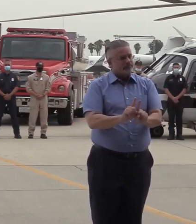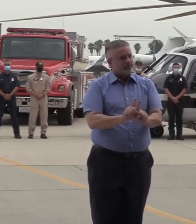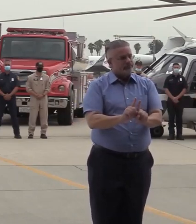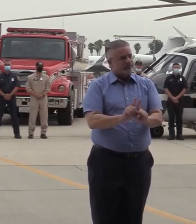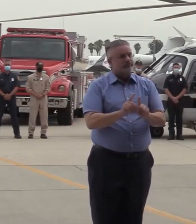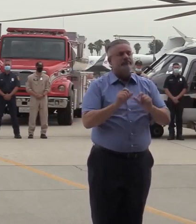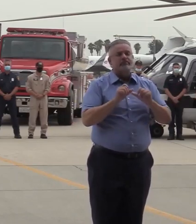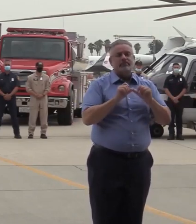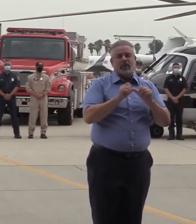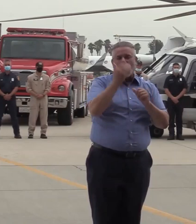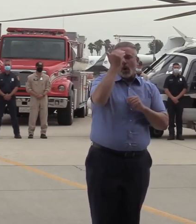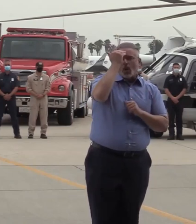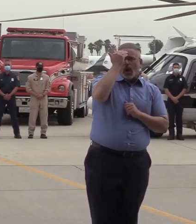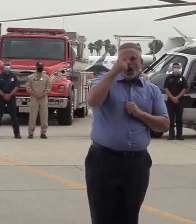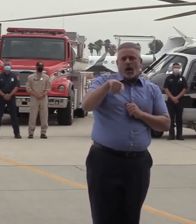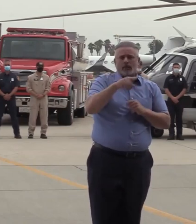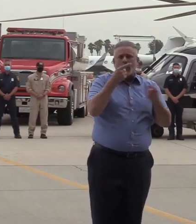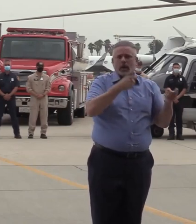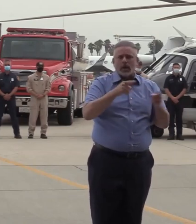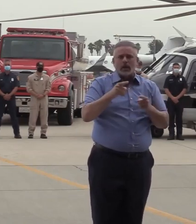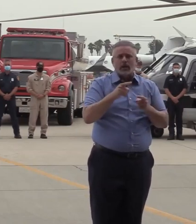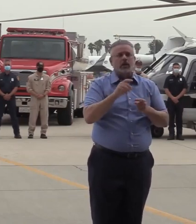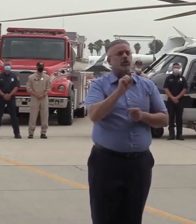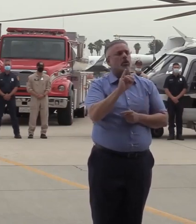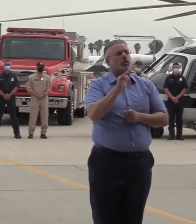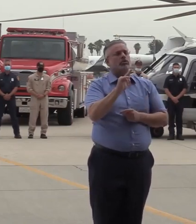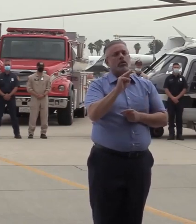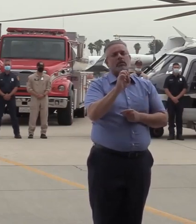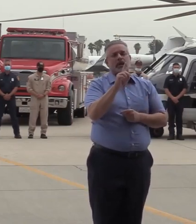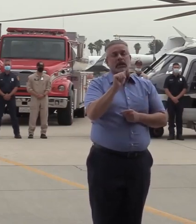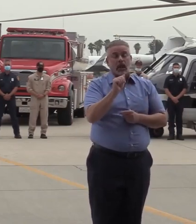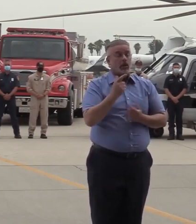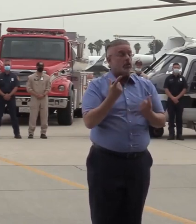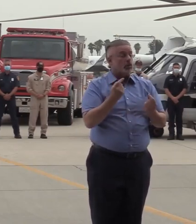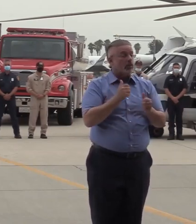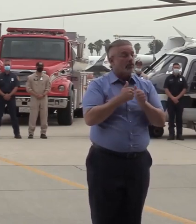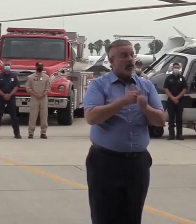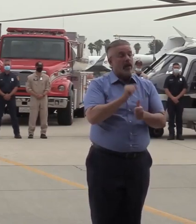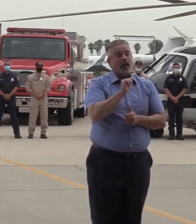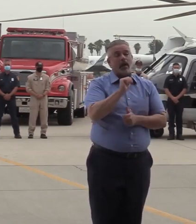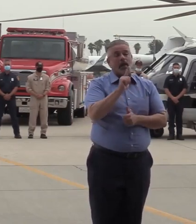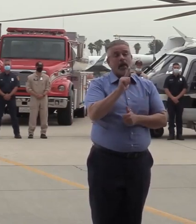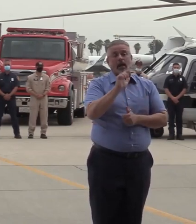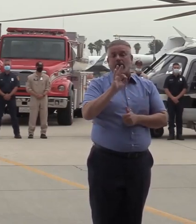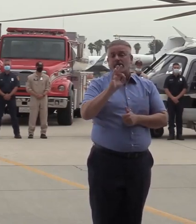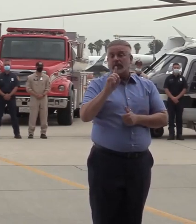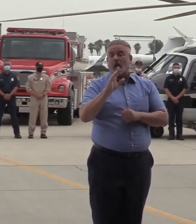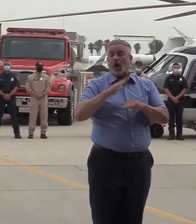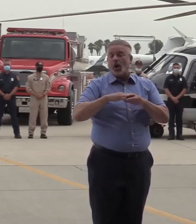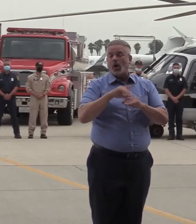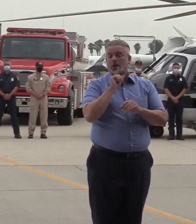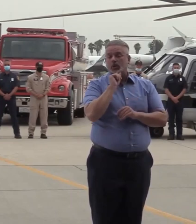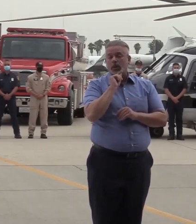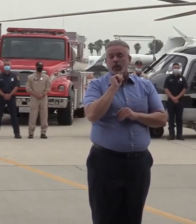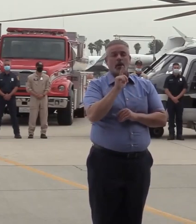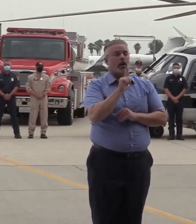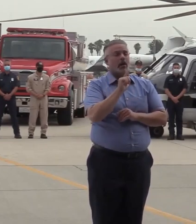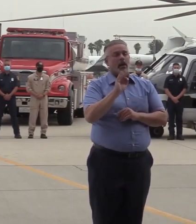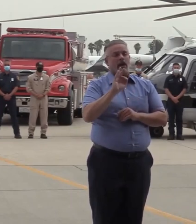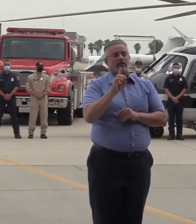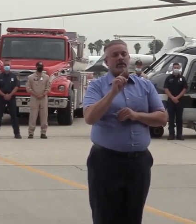of what's happening, make sure that you're signed up through social media and other ways by following at LAFD on Twitter or going to